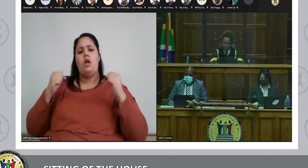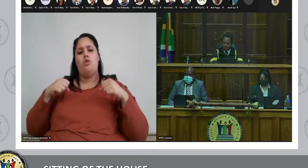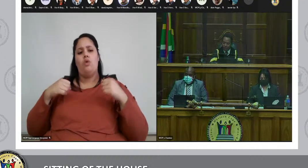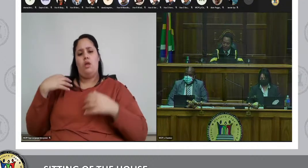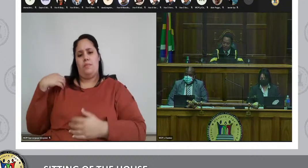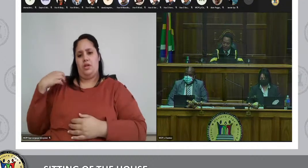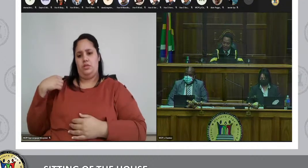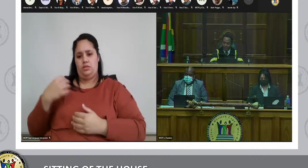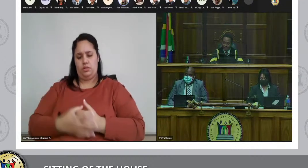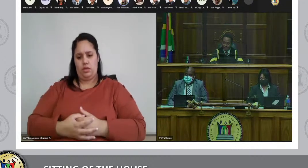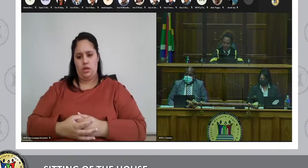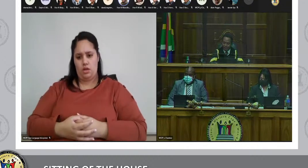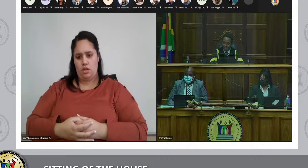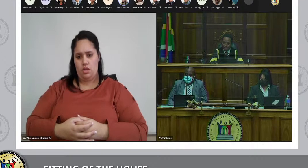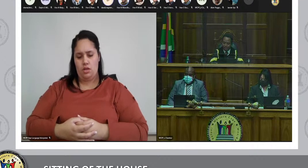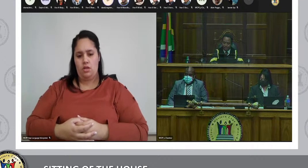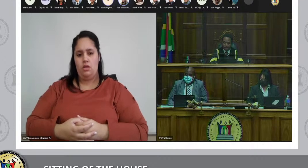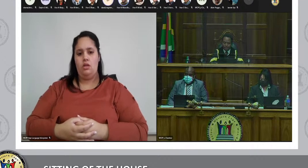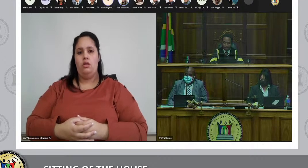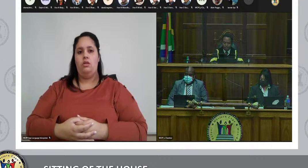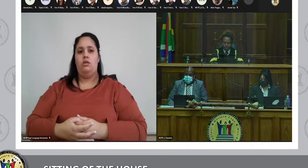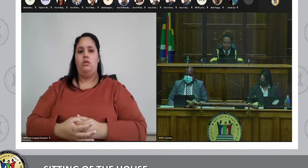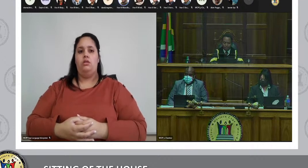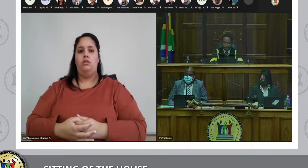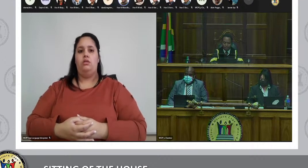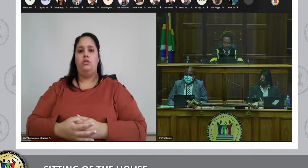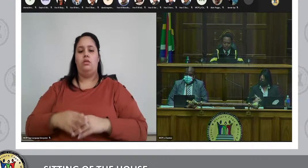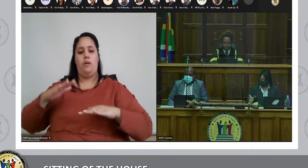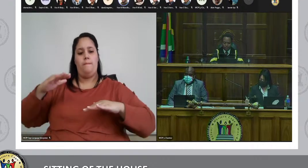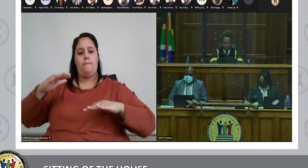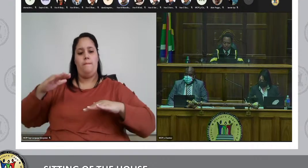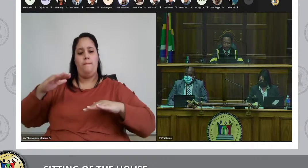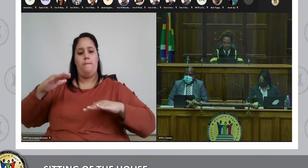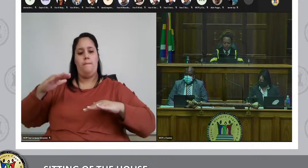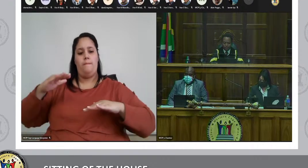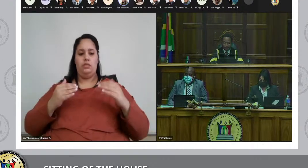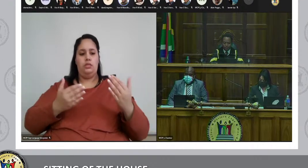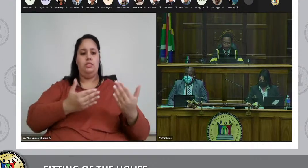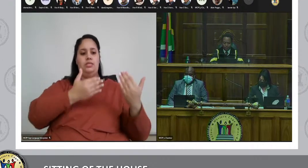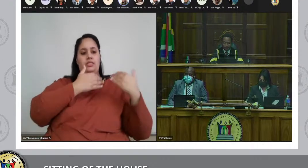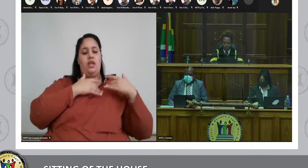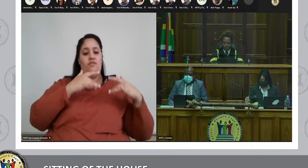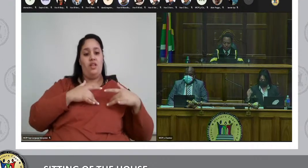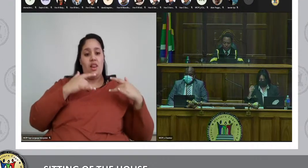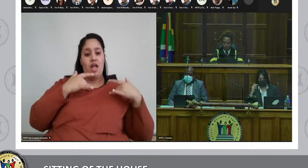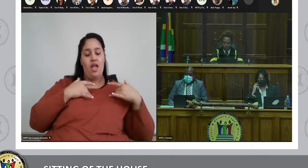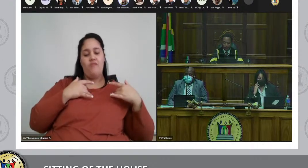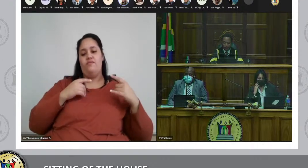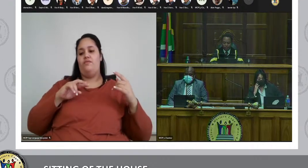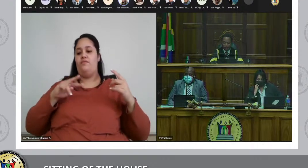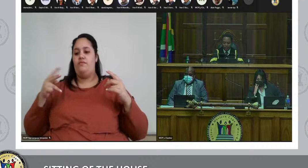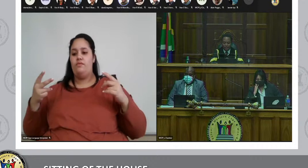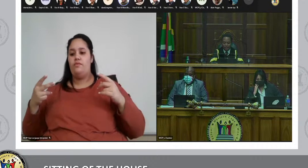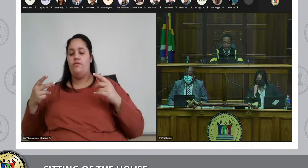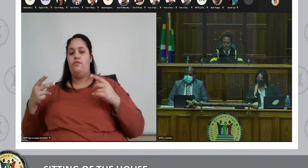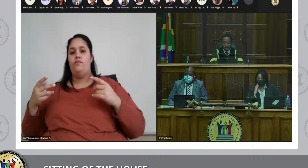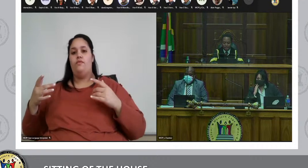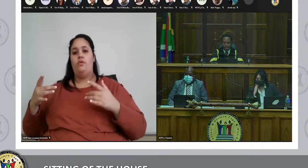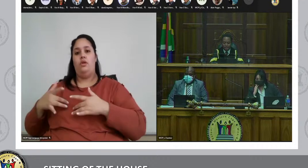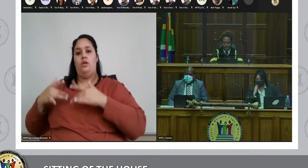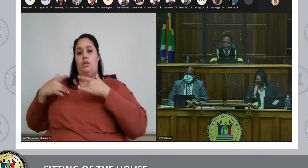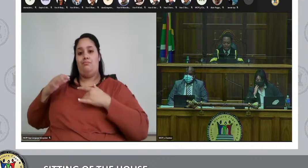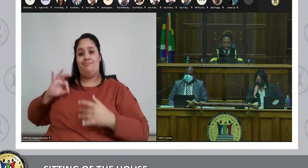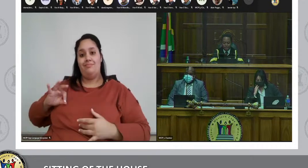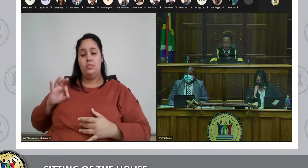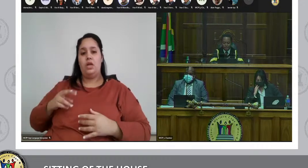that the act of balancing saving lives and livelihoods is something all of